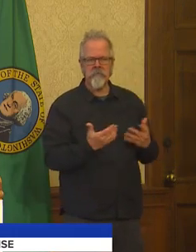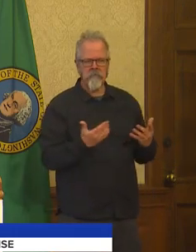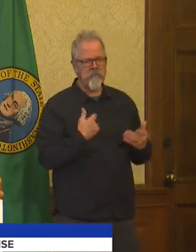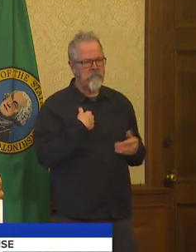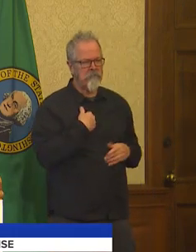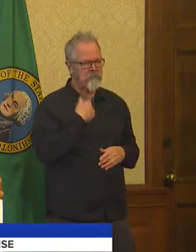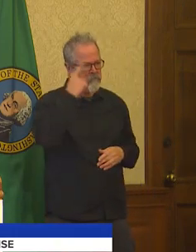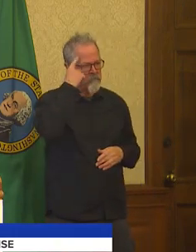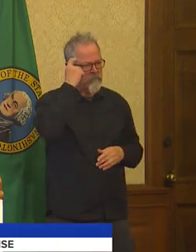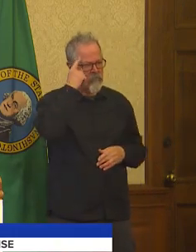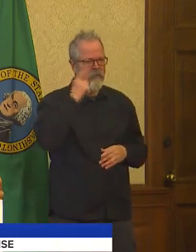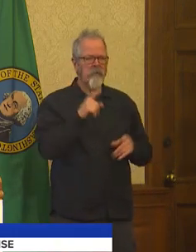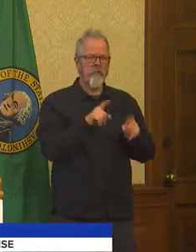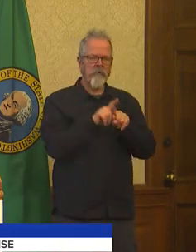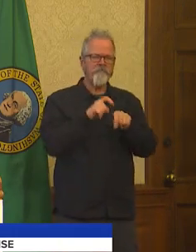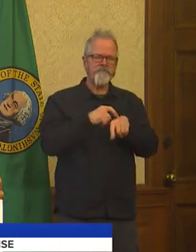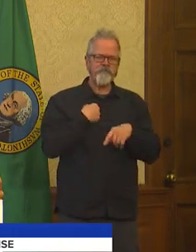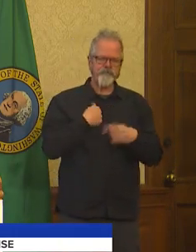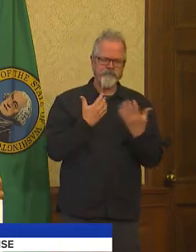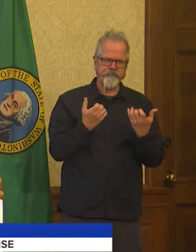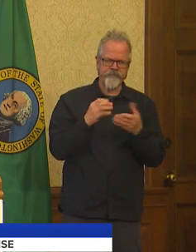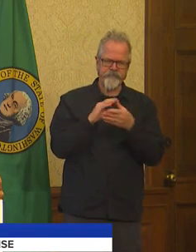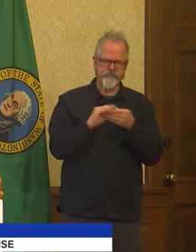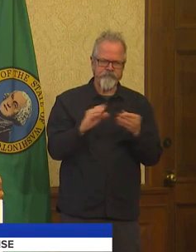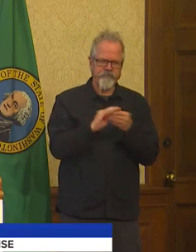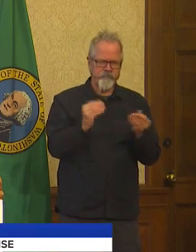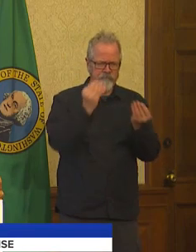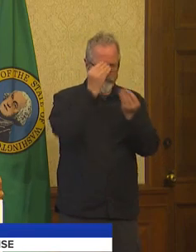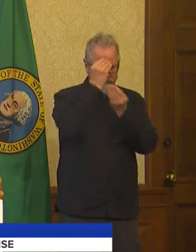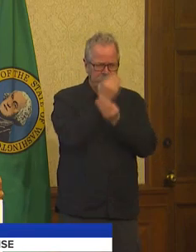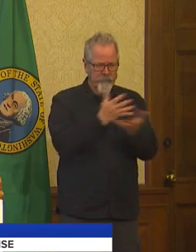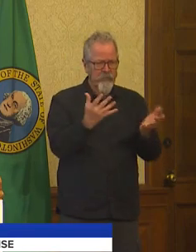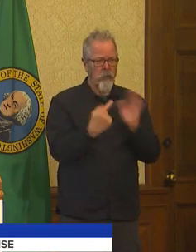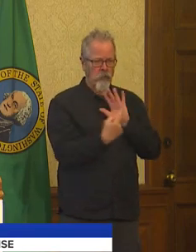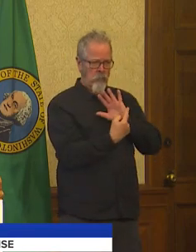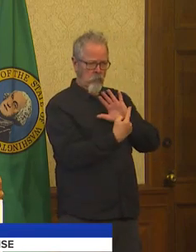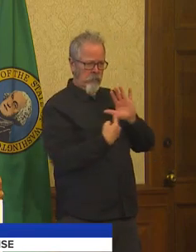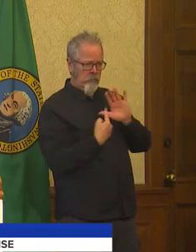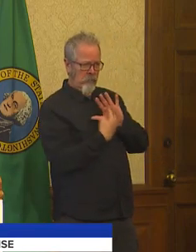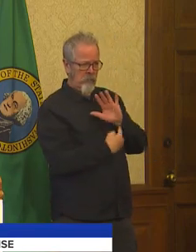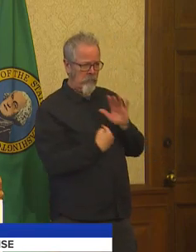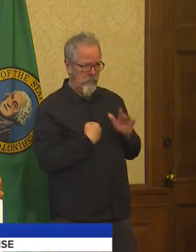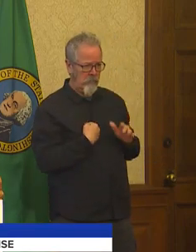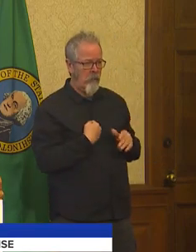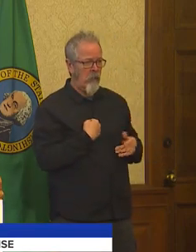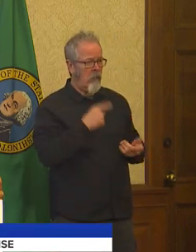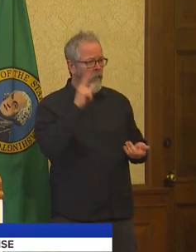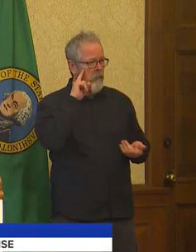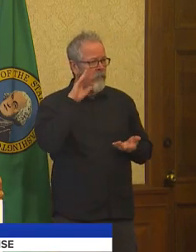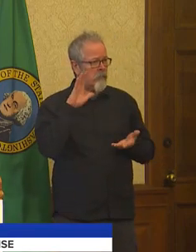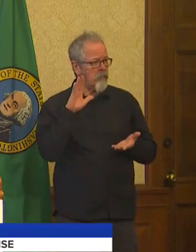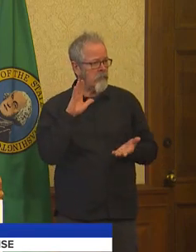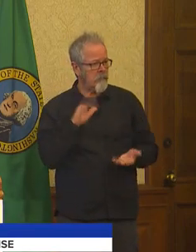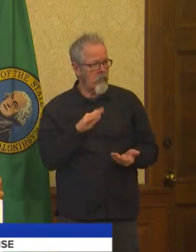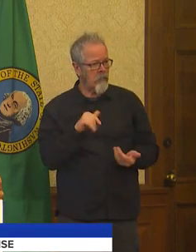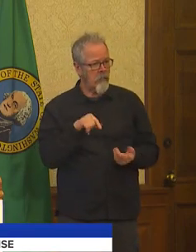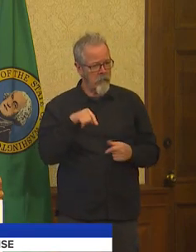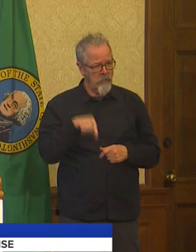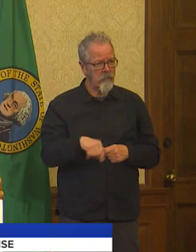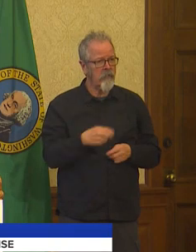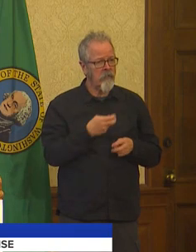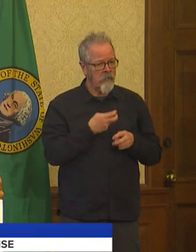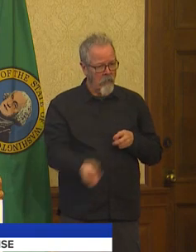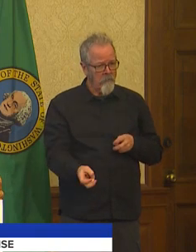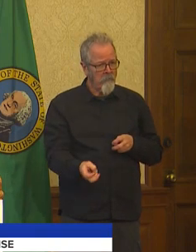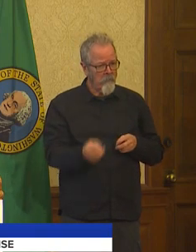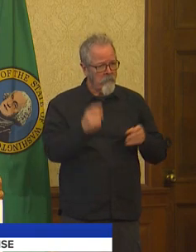being out of work. And so criticism is to be expected. But no one is proposing a date to reopen this state that I've